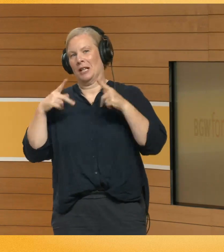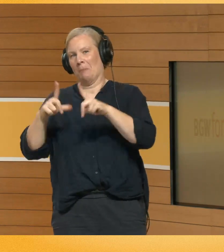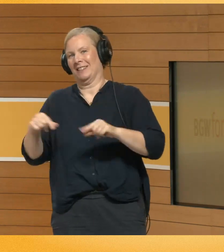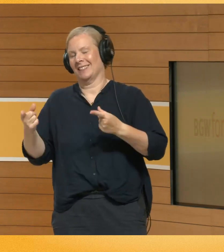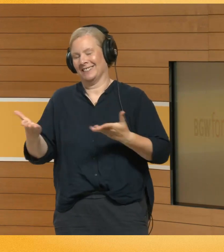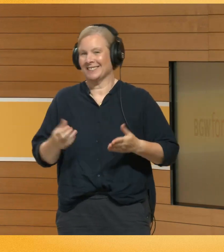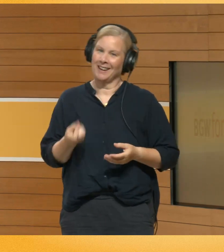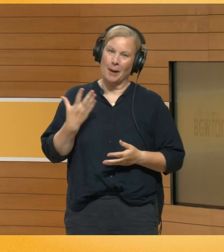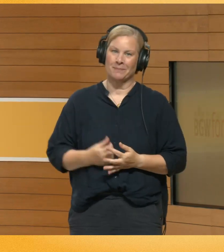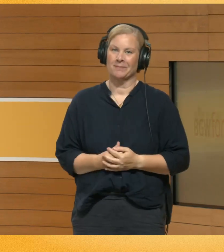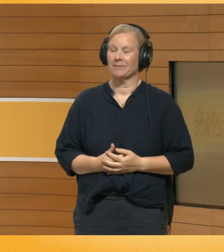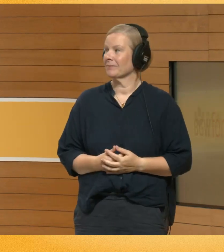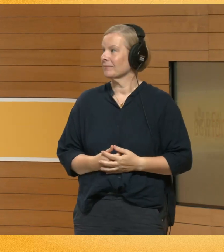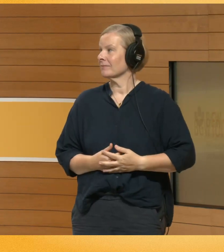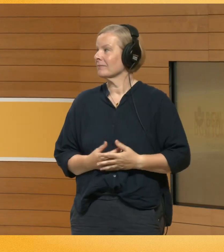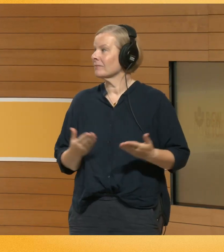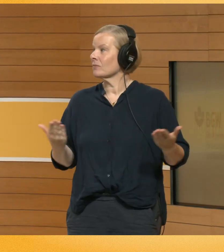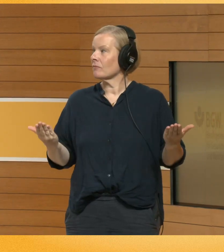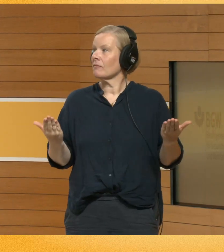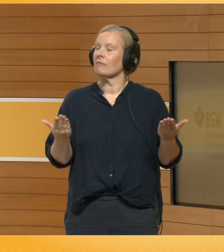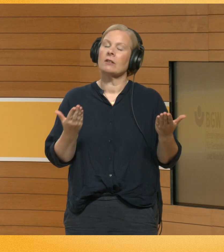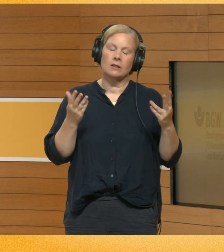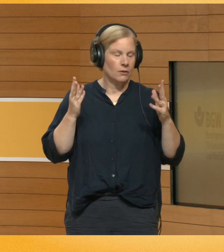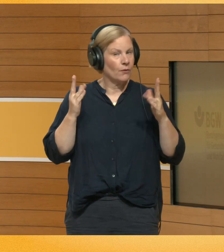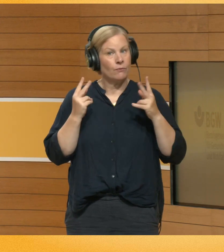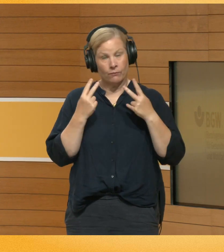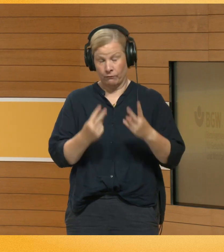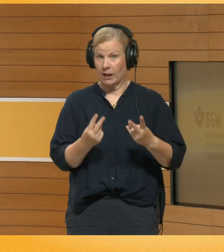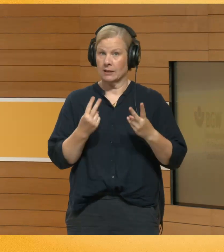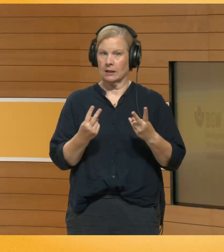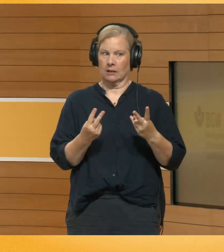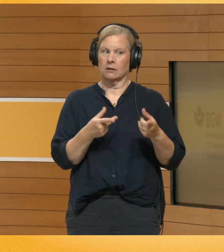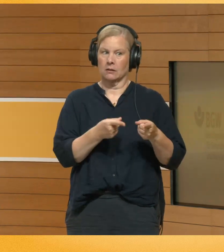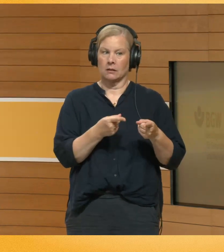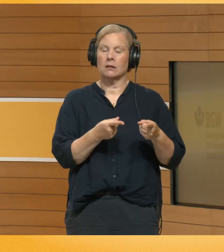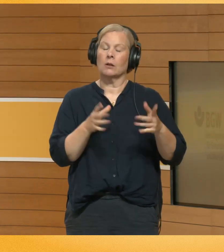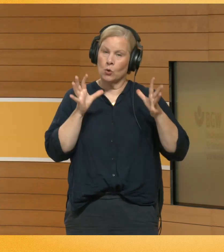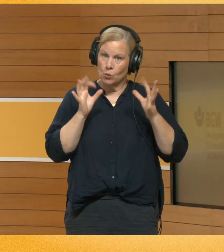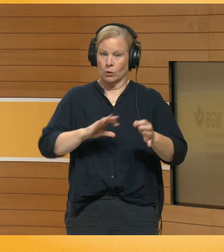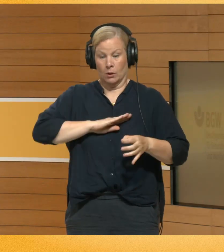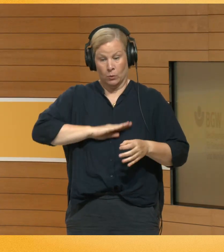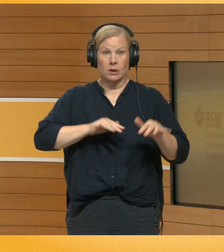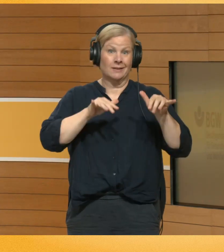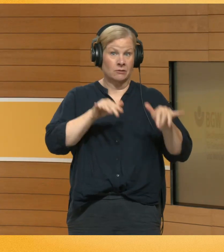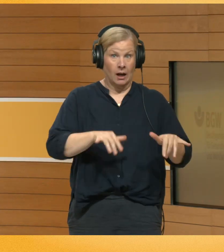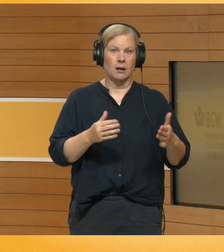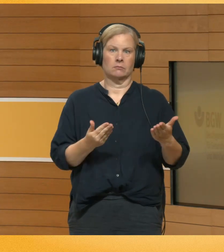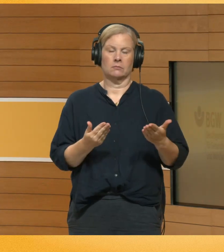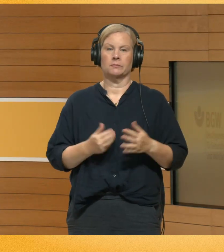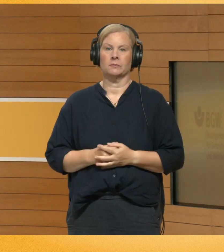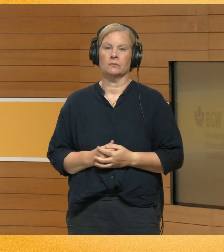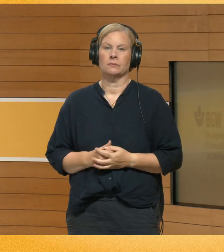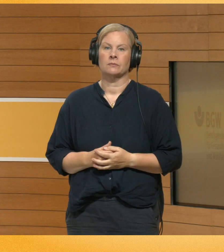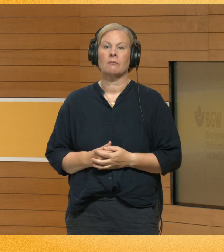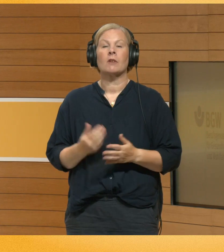exercise. And that was very instrumental during COVID. Another measure was also building